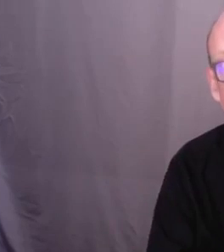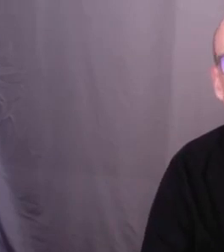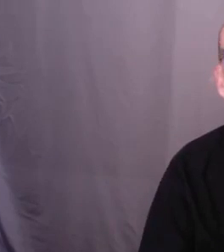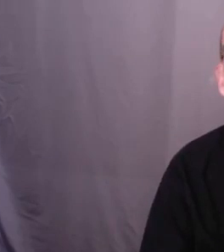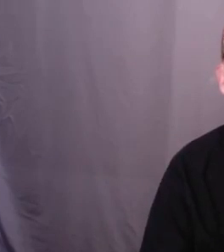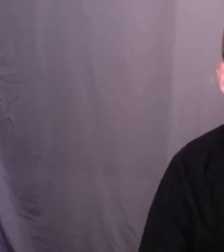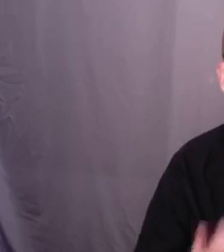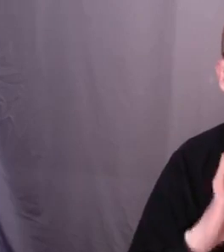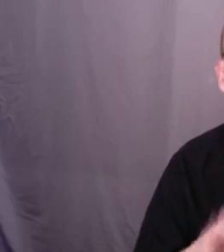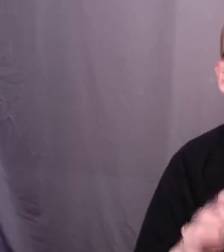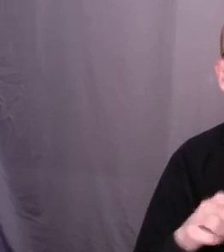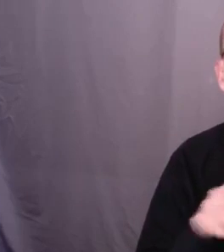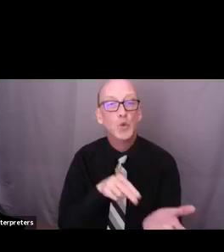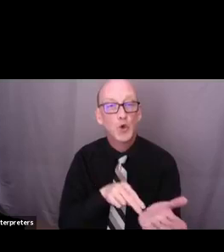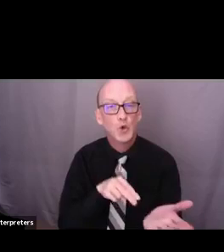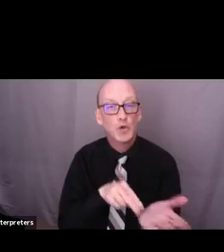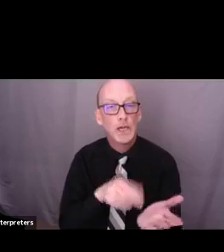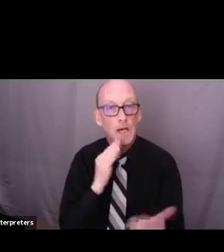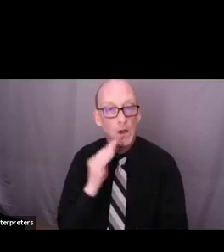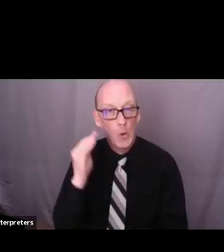has to do with nursing homes.